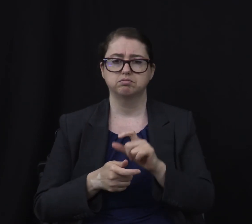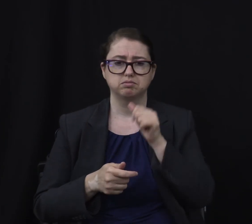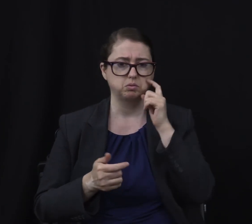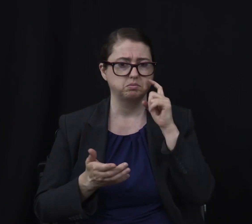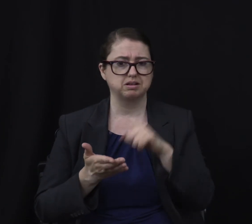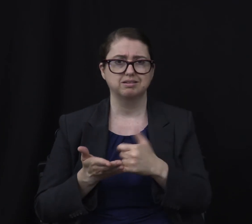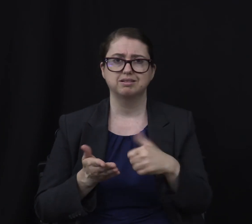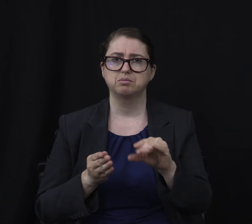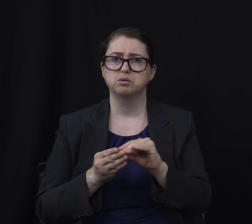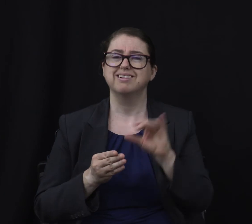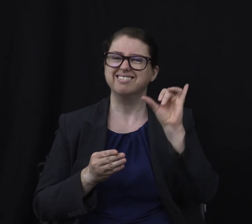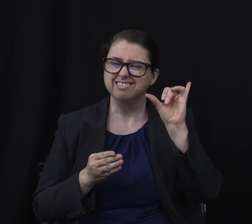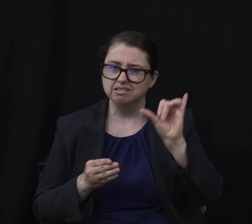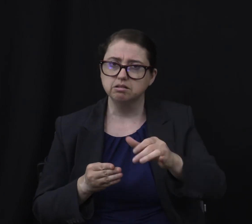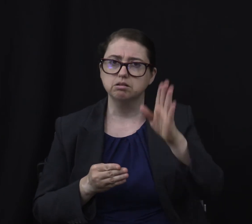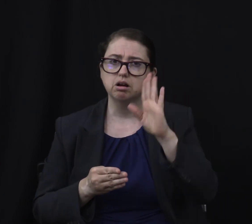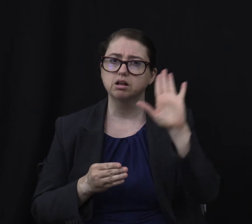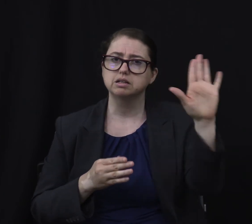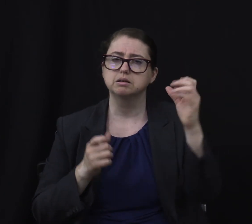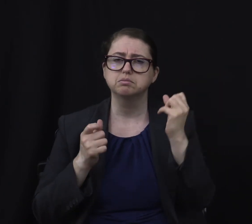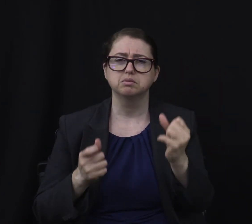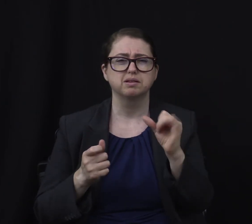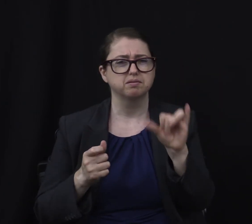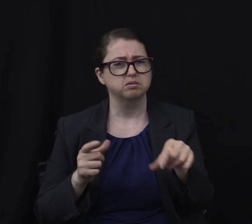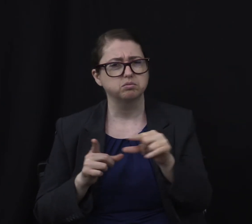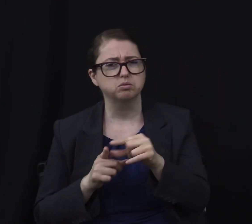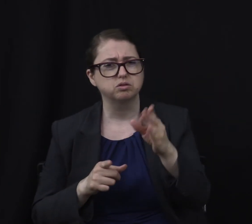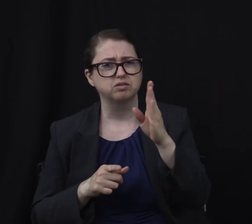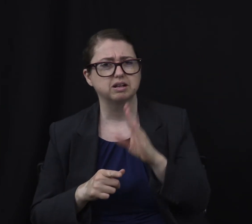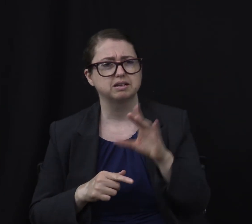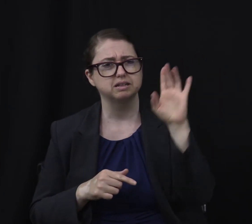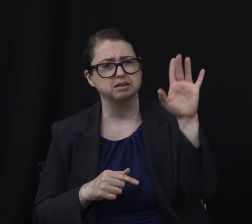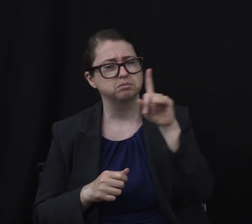of God, the Word of God, the promises of our Lord.